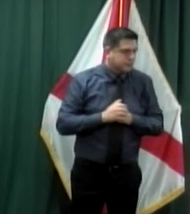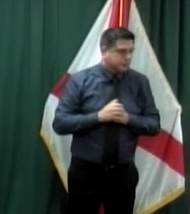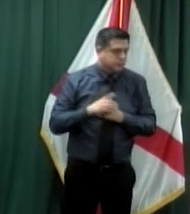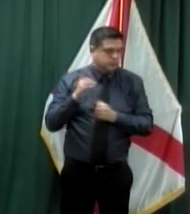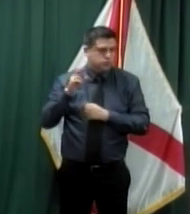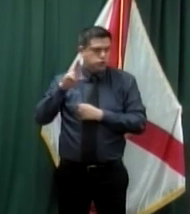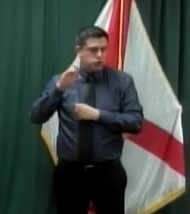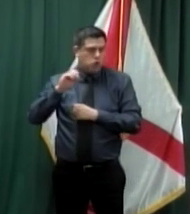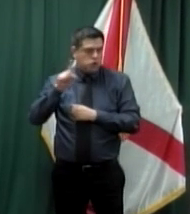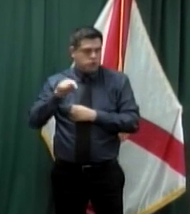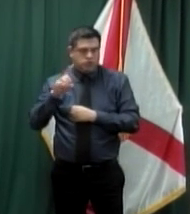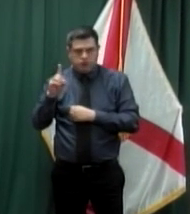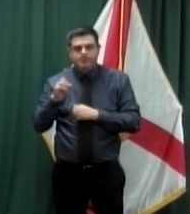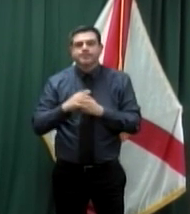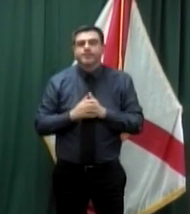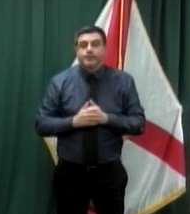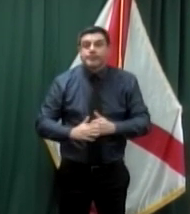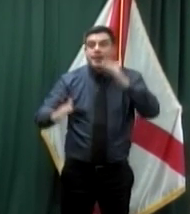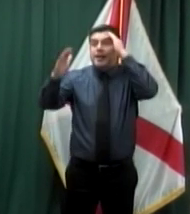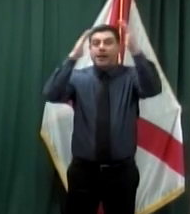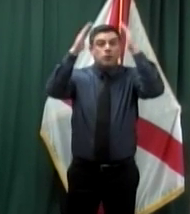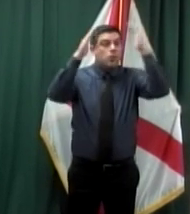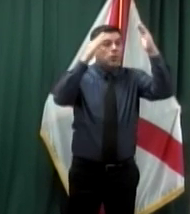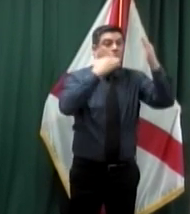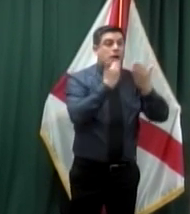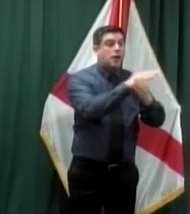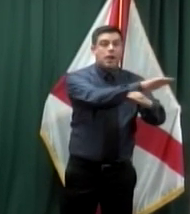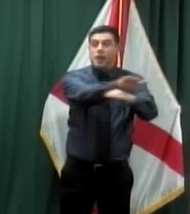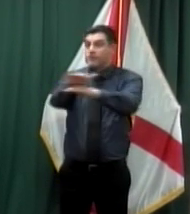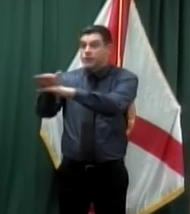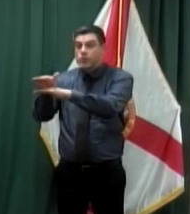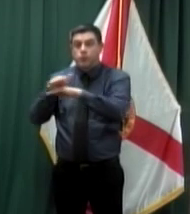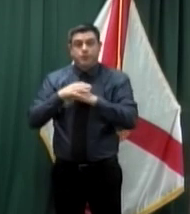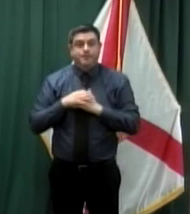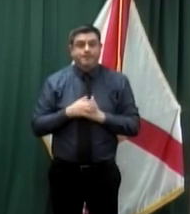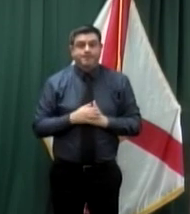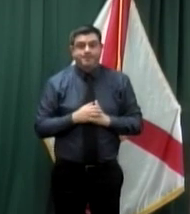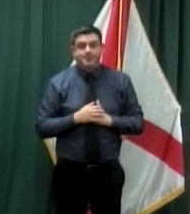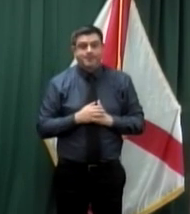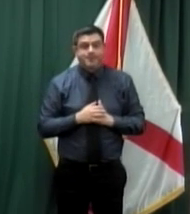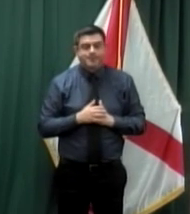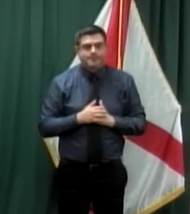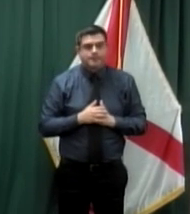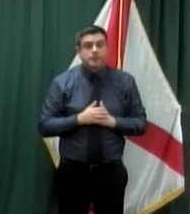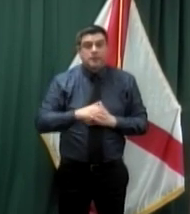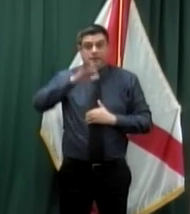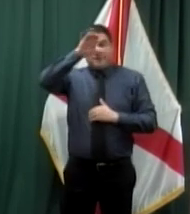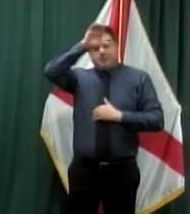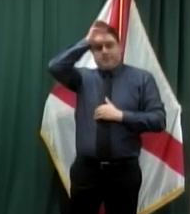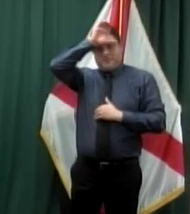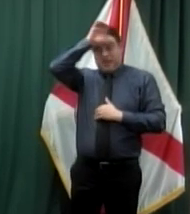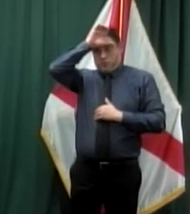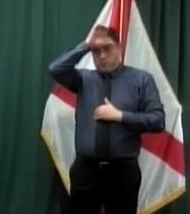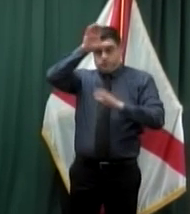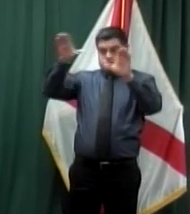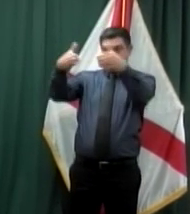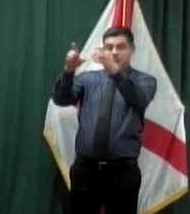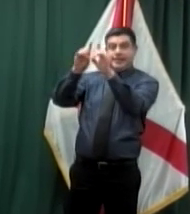Good afternoon. And while the men and women of the Seminole County Fire Department are fully engaged in